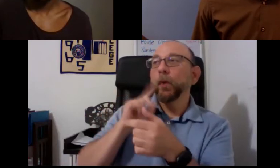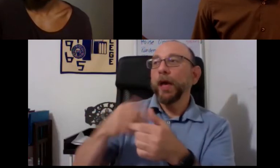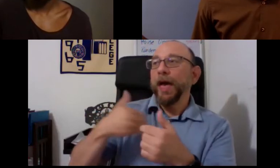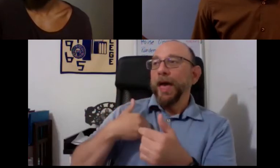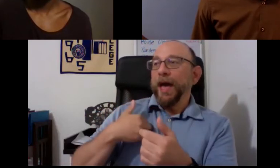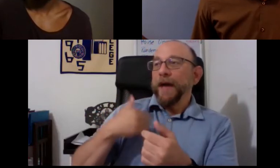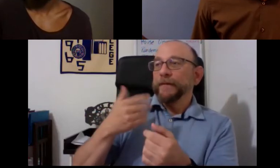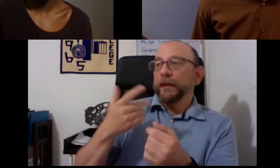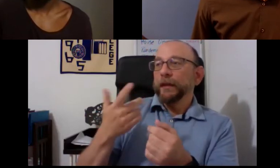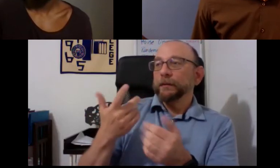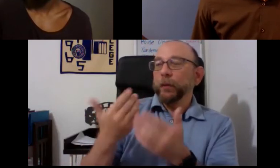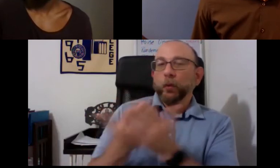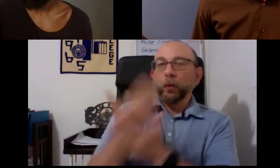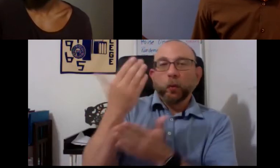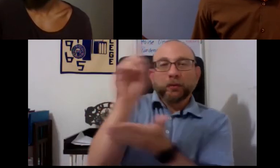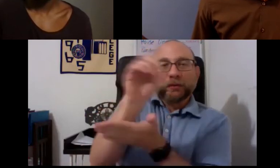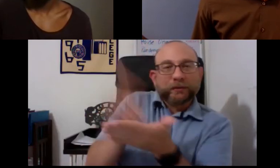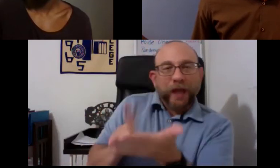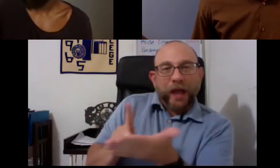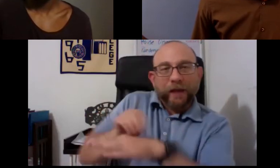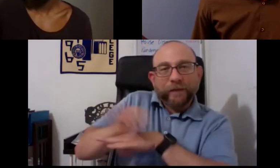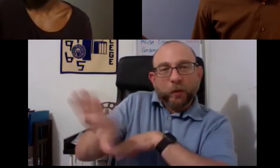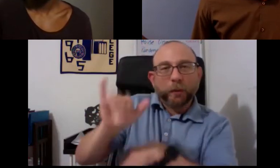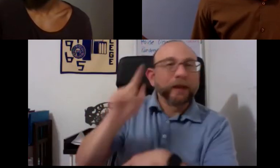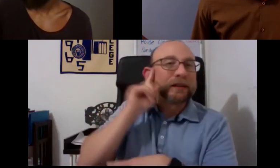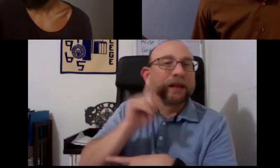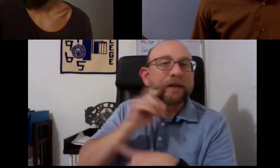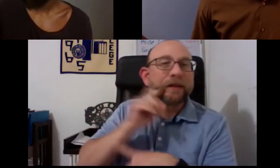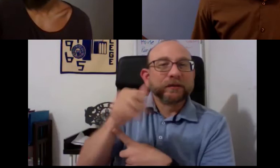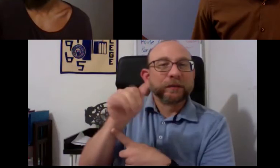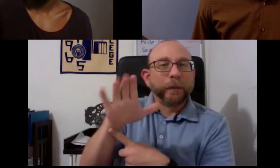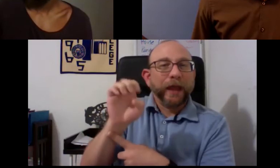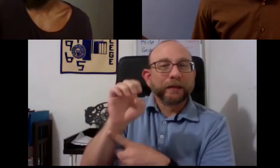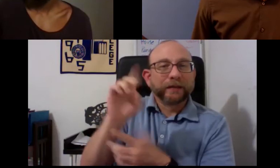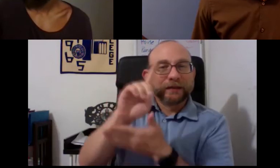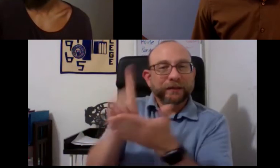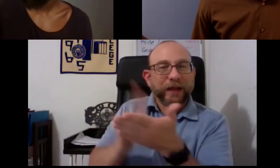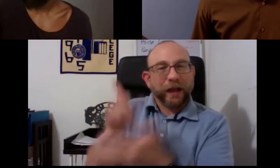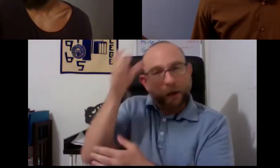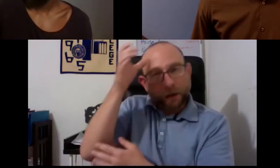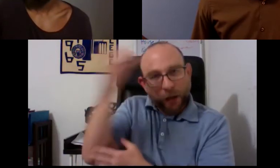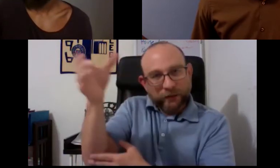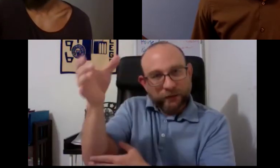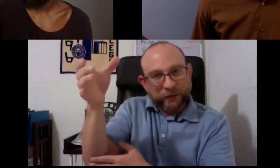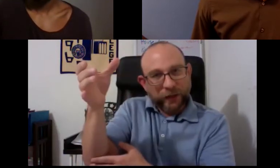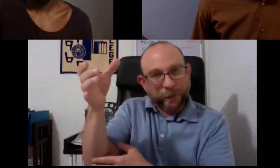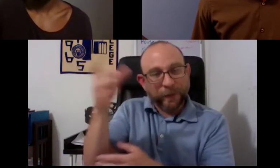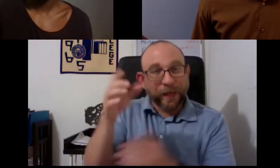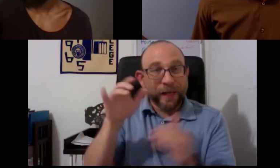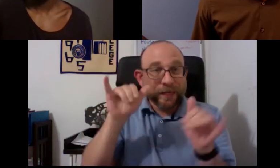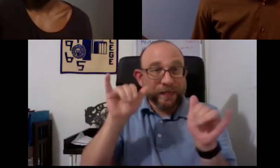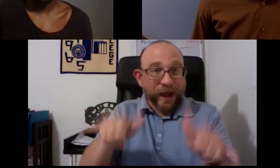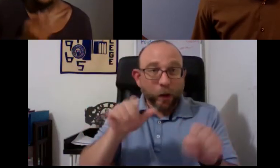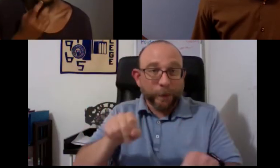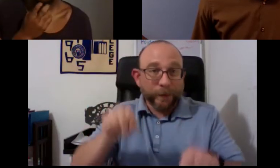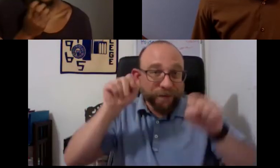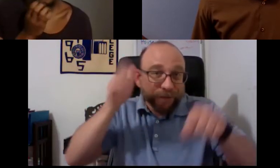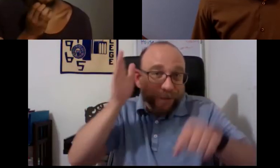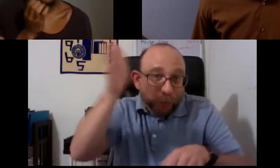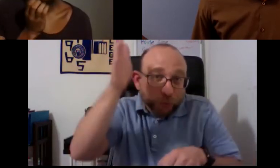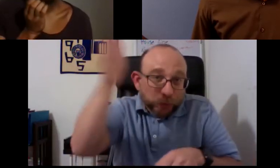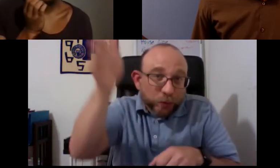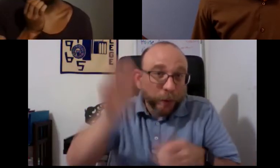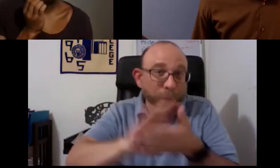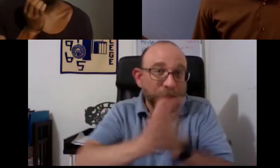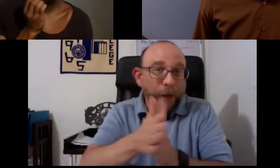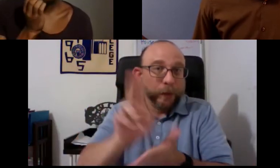development, right adjacent to Gallaudet University. So that is it's called deaf space. That's what the concept is